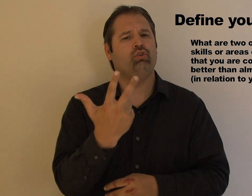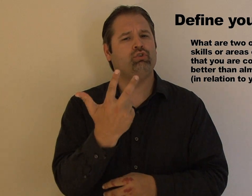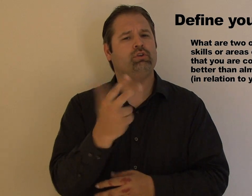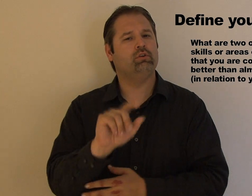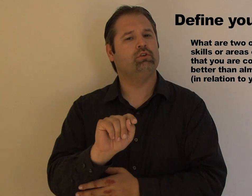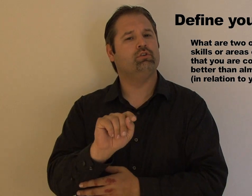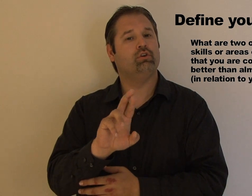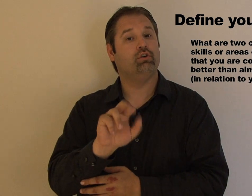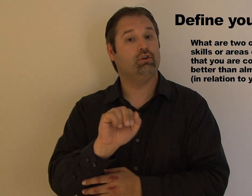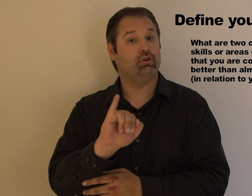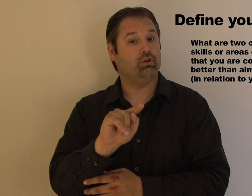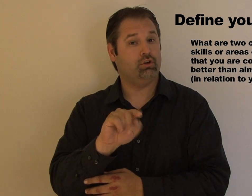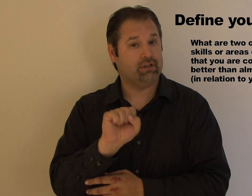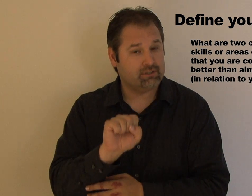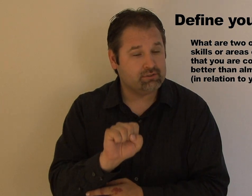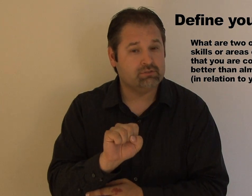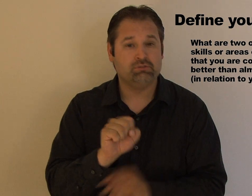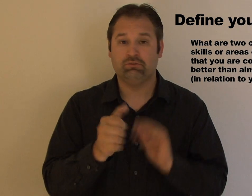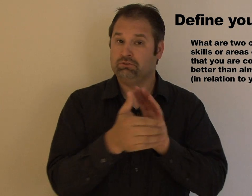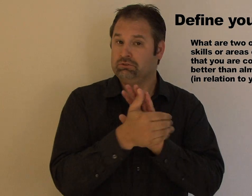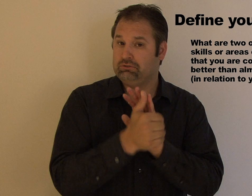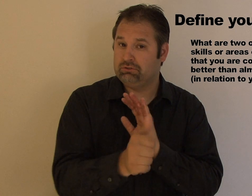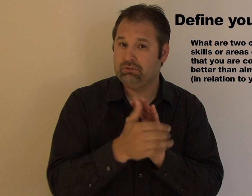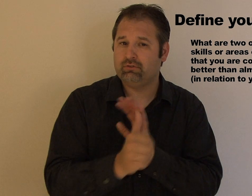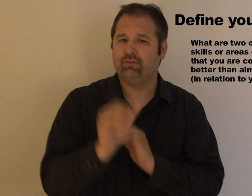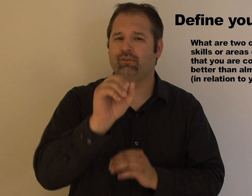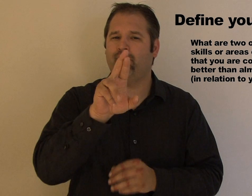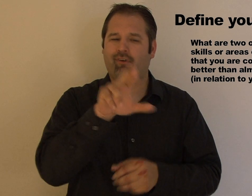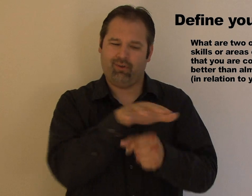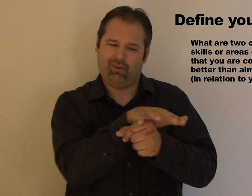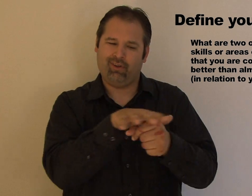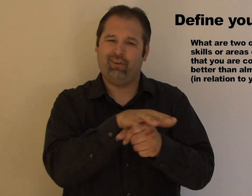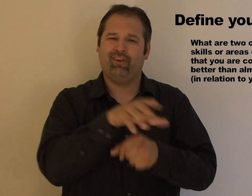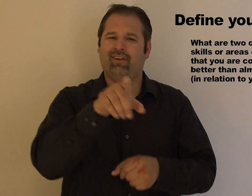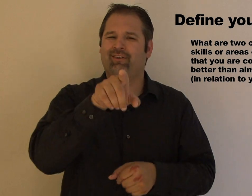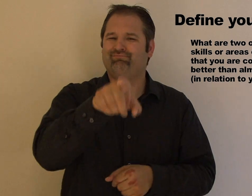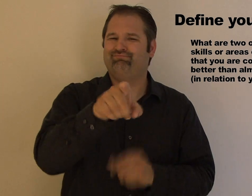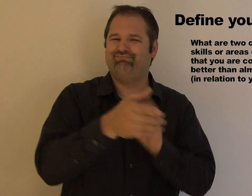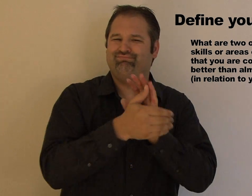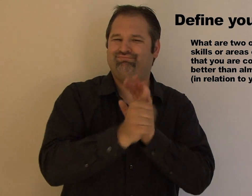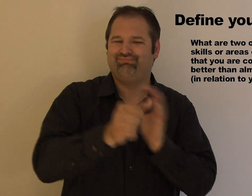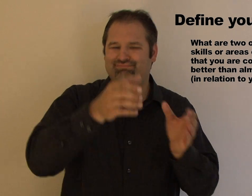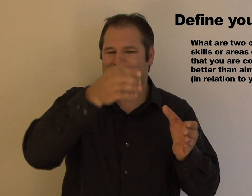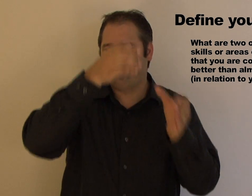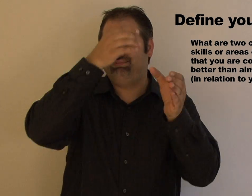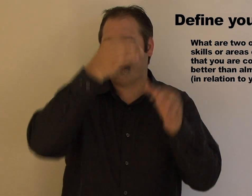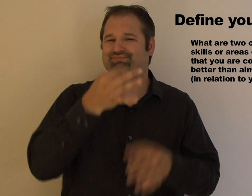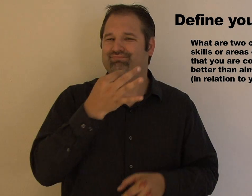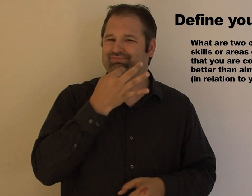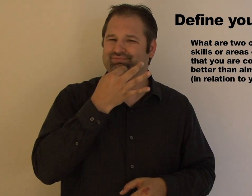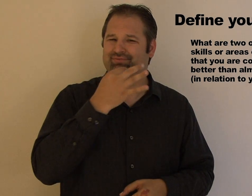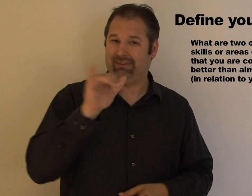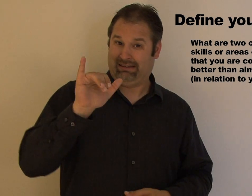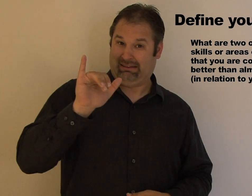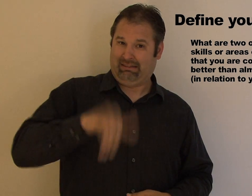Think of 2 or 3 traits, skills, or areas of expertise that you are confident you are better than almost everyone